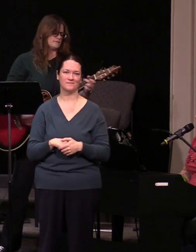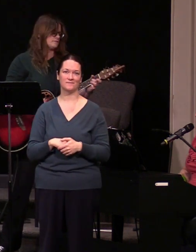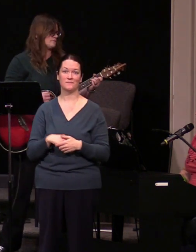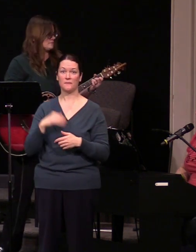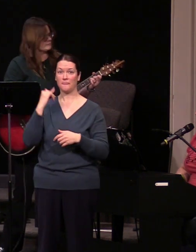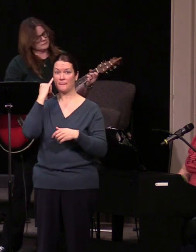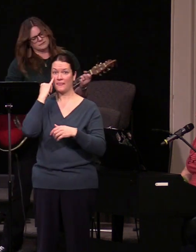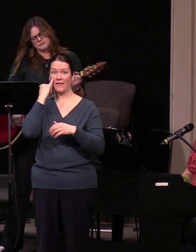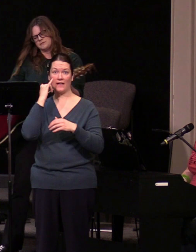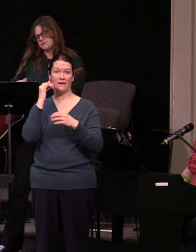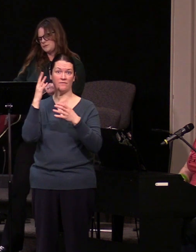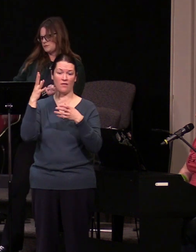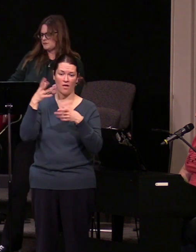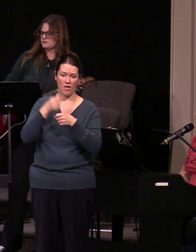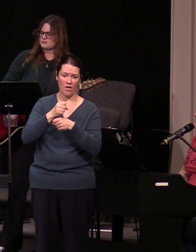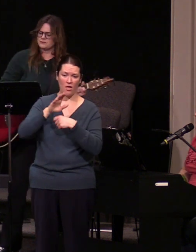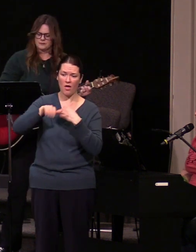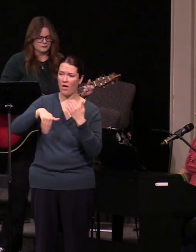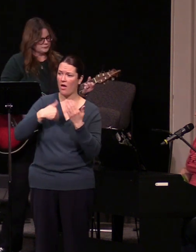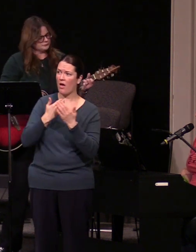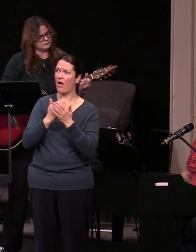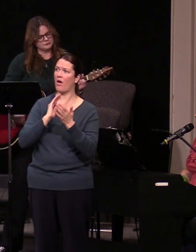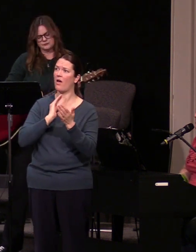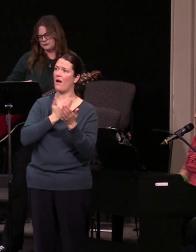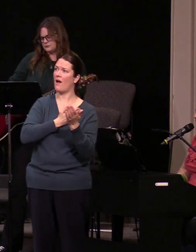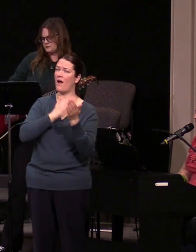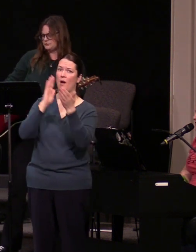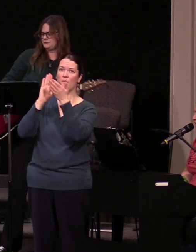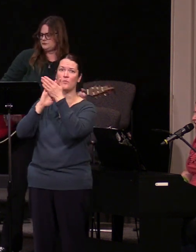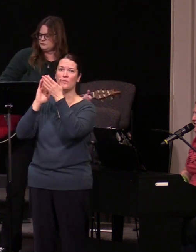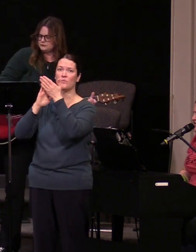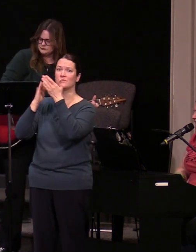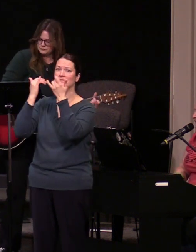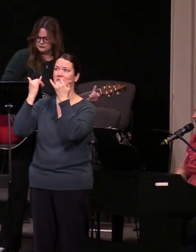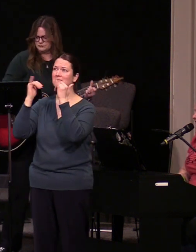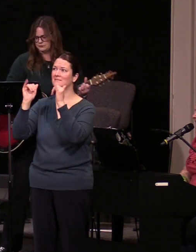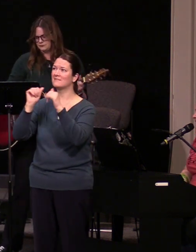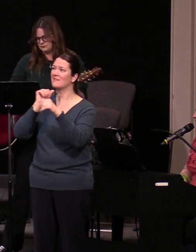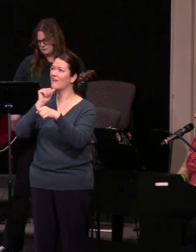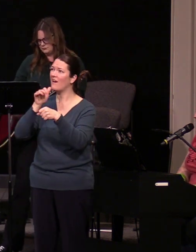If the song of all our praises still falls